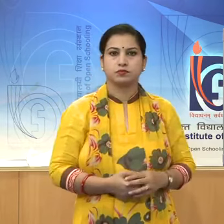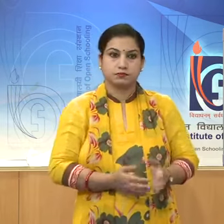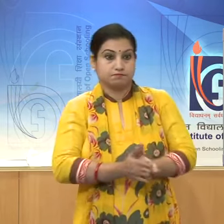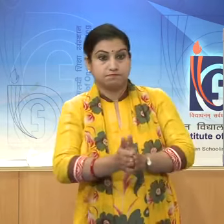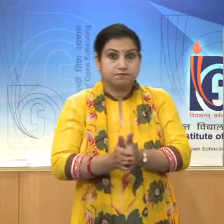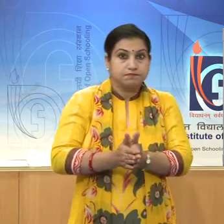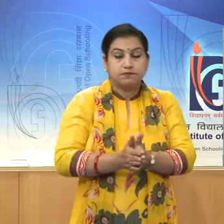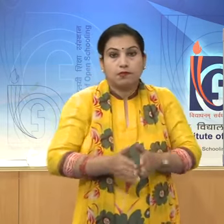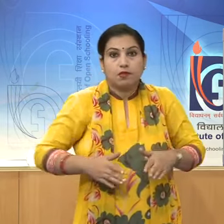inspired by